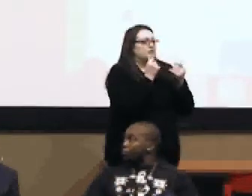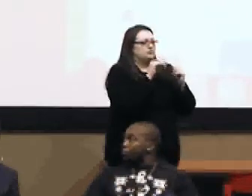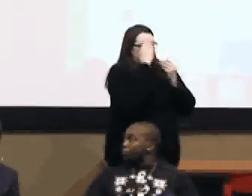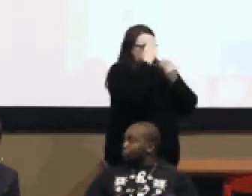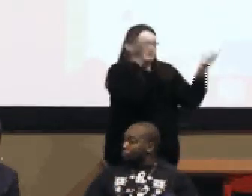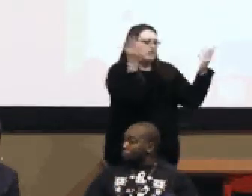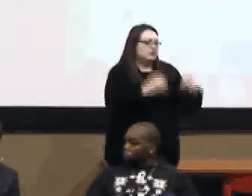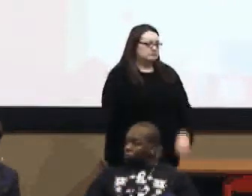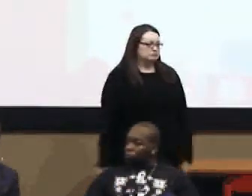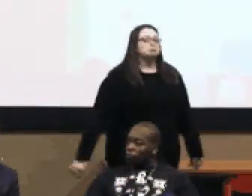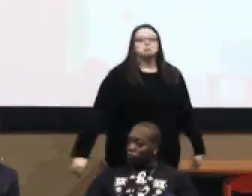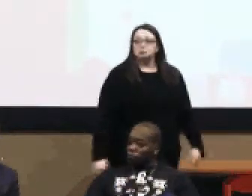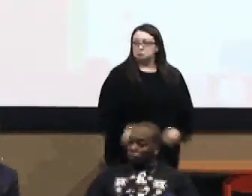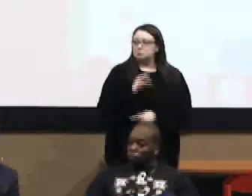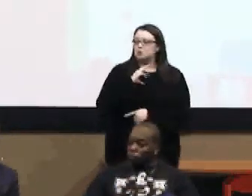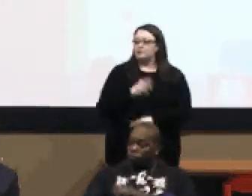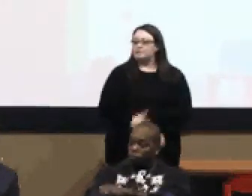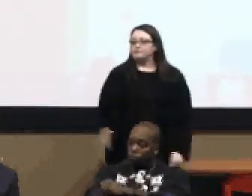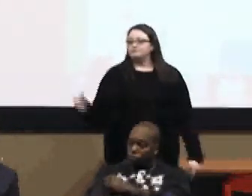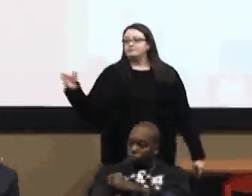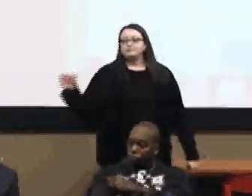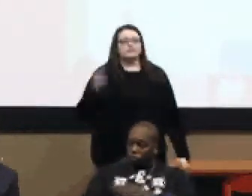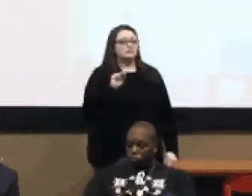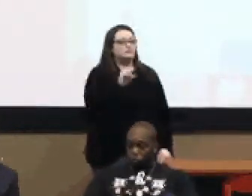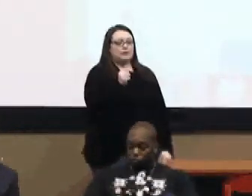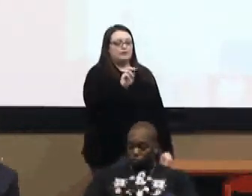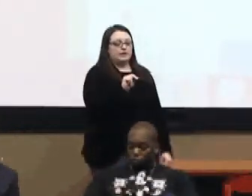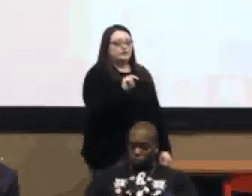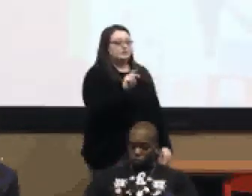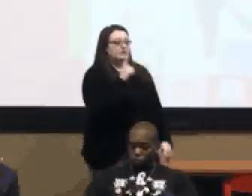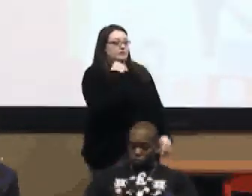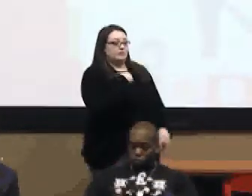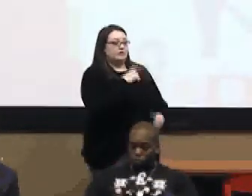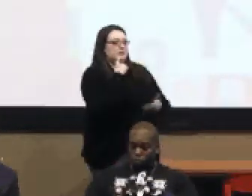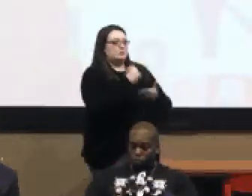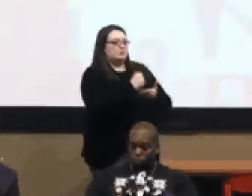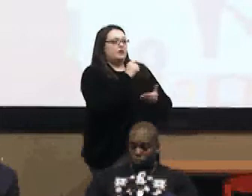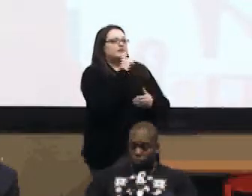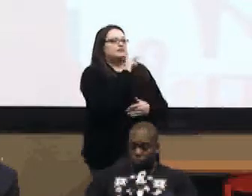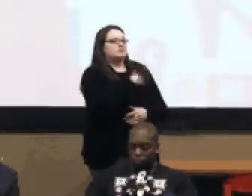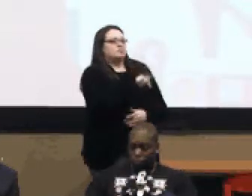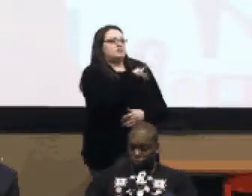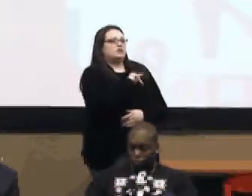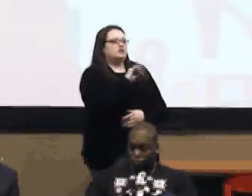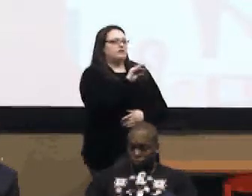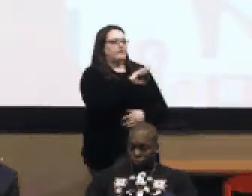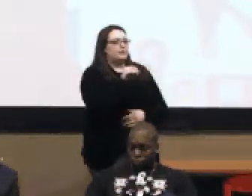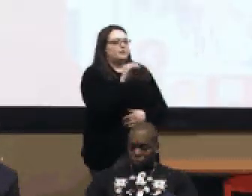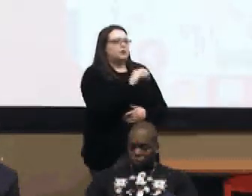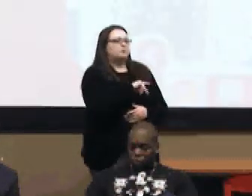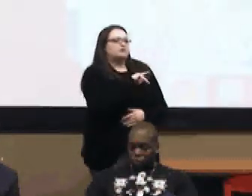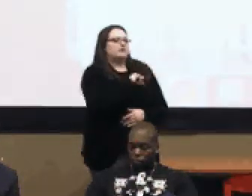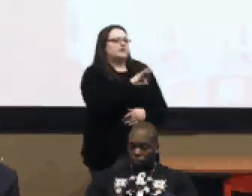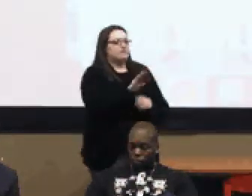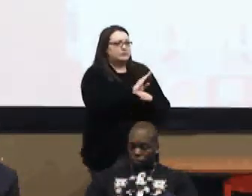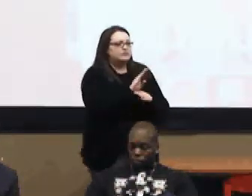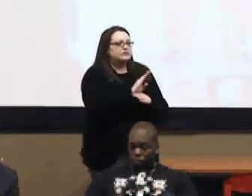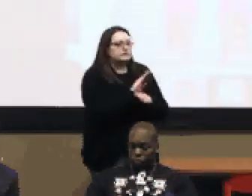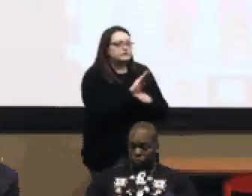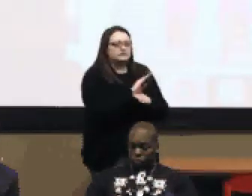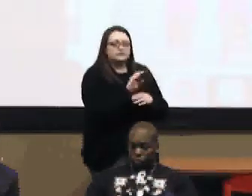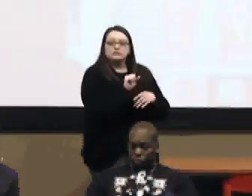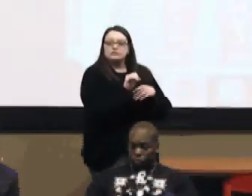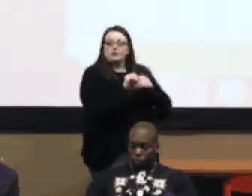to tell. To me, a brand is the personality of a company or the personality of a business. And